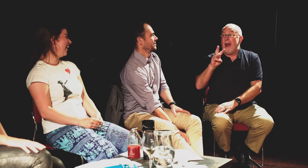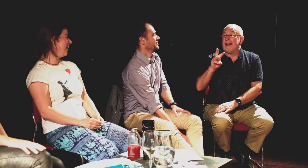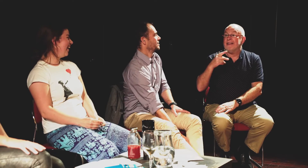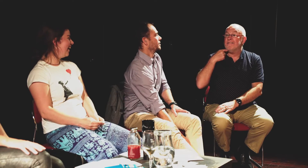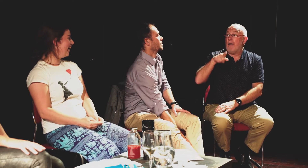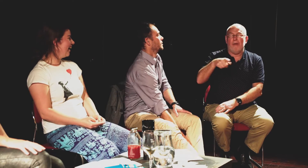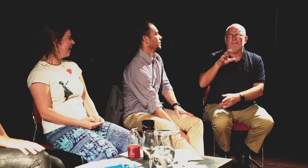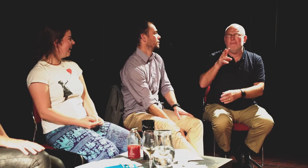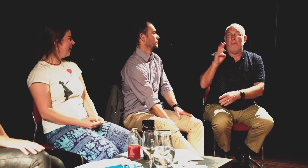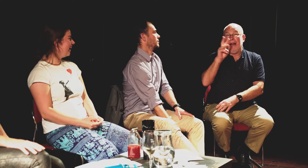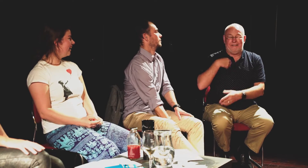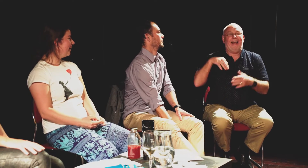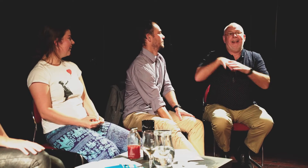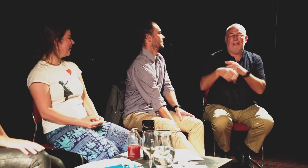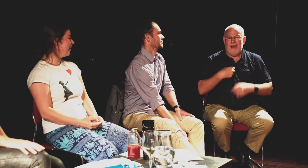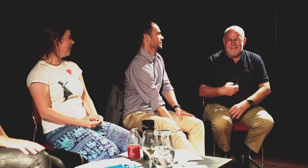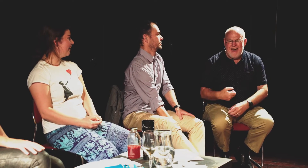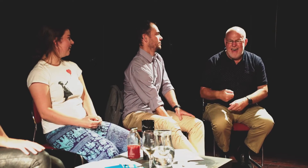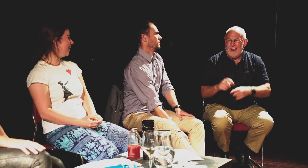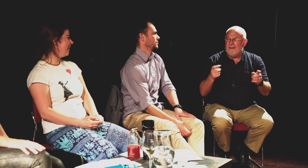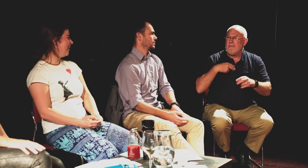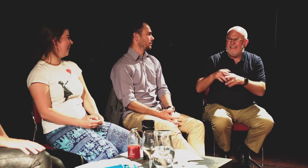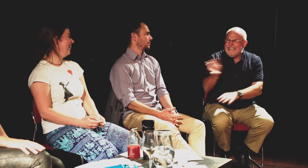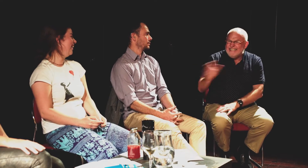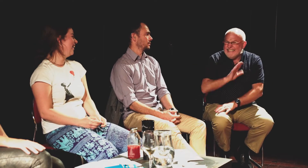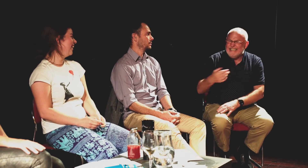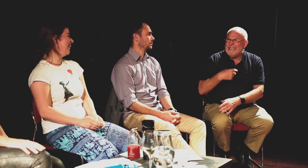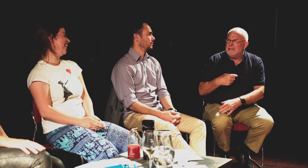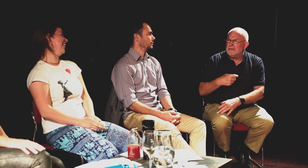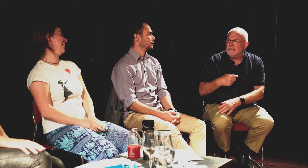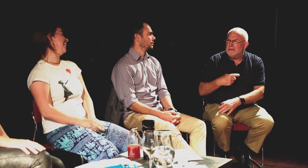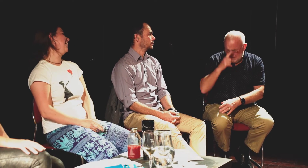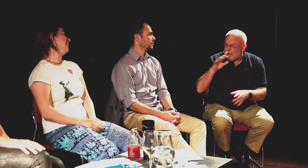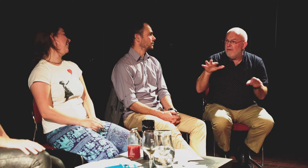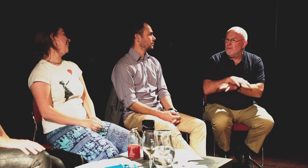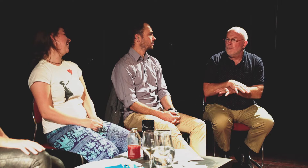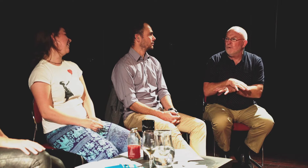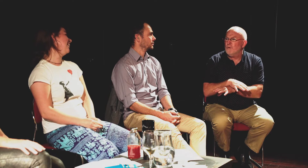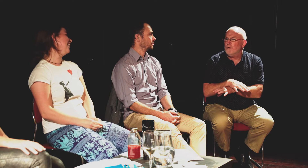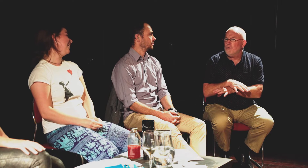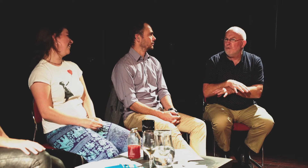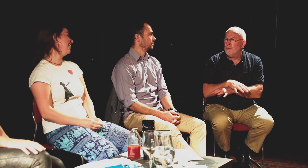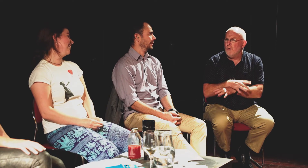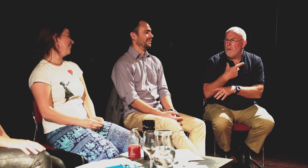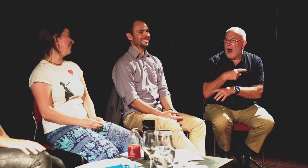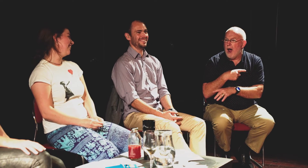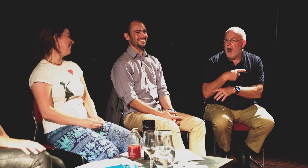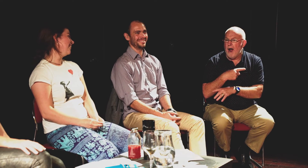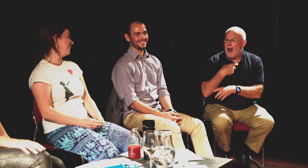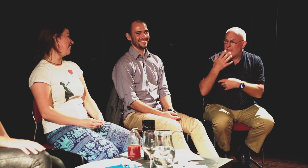happened was, when I went to Wellington, I did the same thing. I'd use my voice, and my dad would go, "Don't use that voice, it's awful." I got a bit confused because I thought